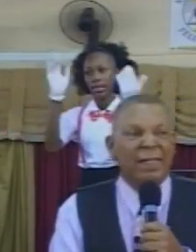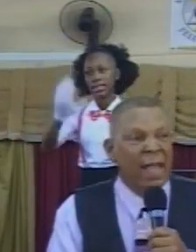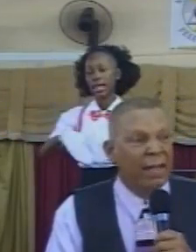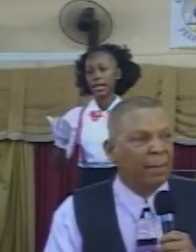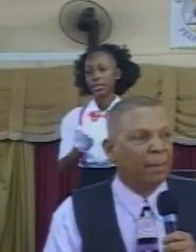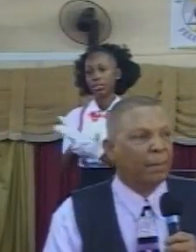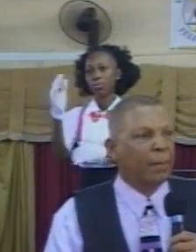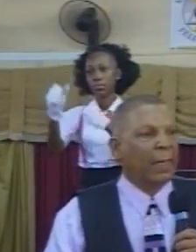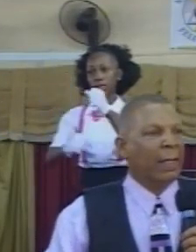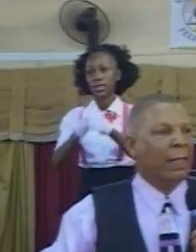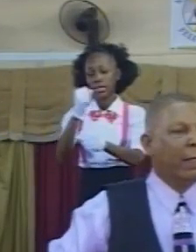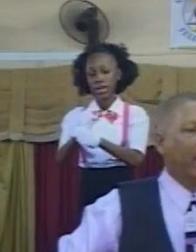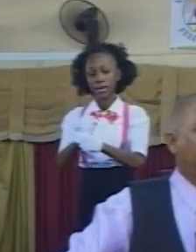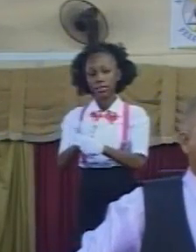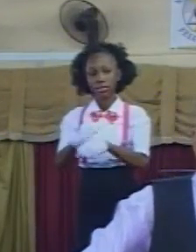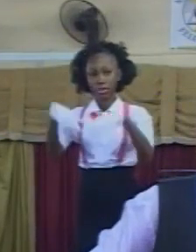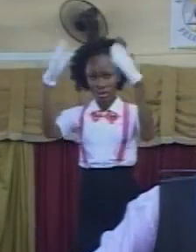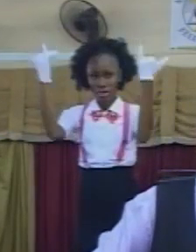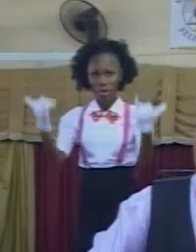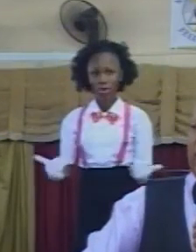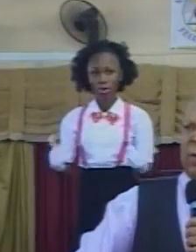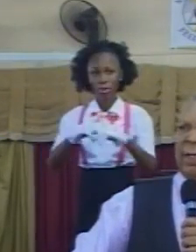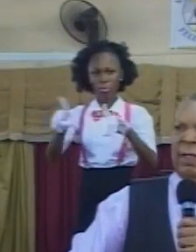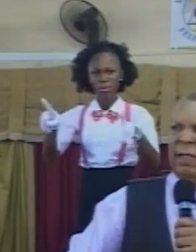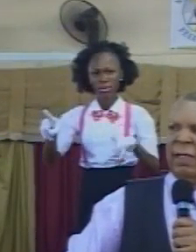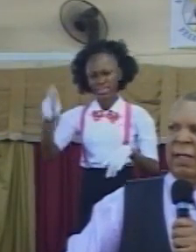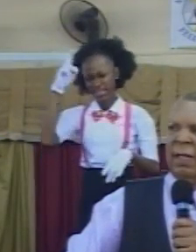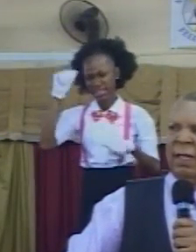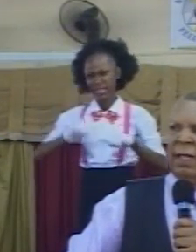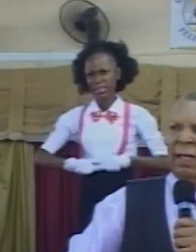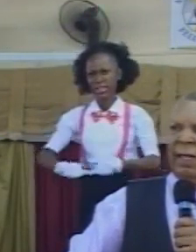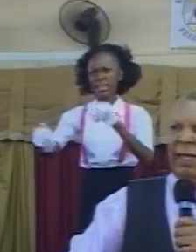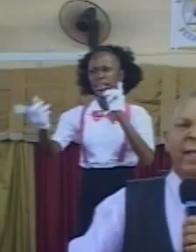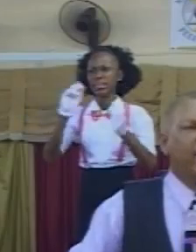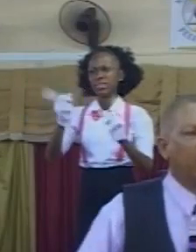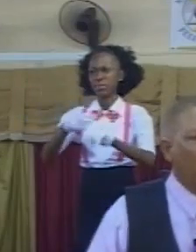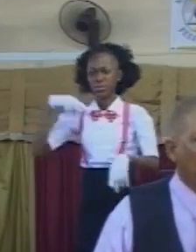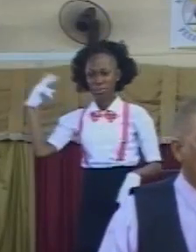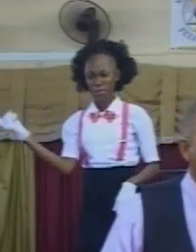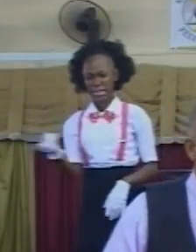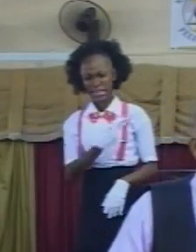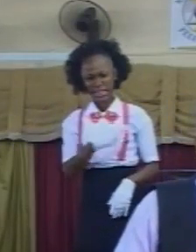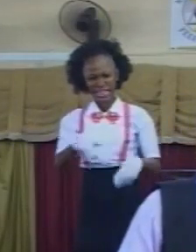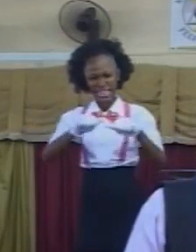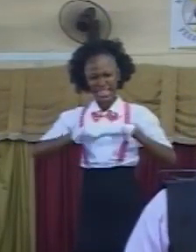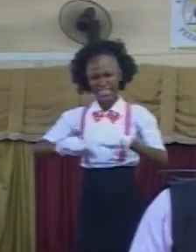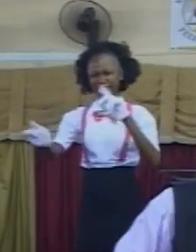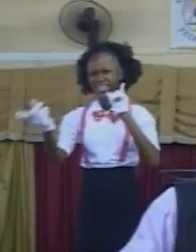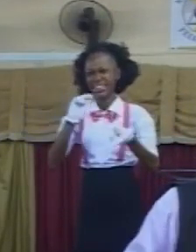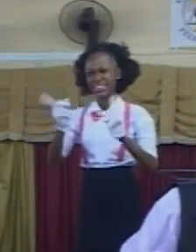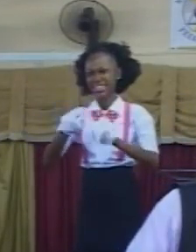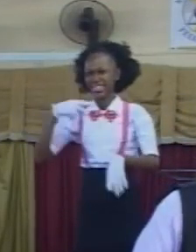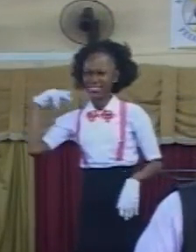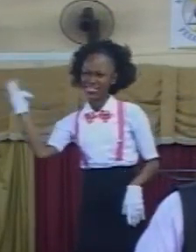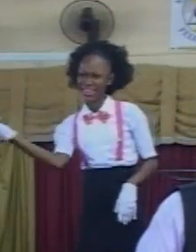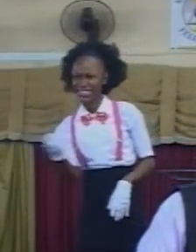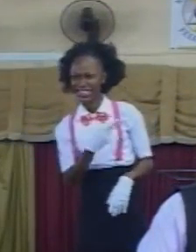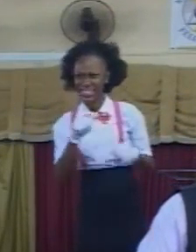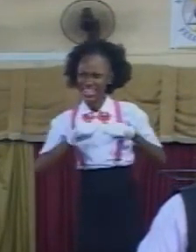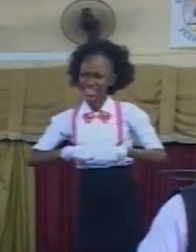Slim is dead. But he's still talking to us. He's still talking to us. He's still talking to